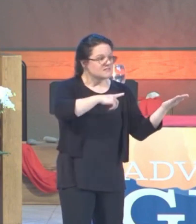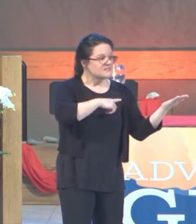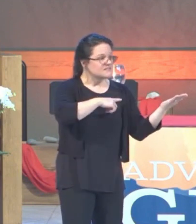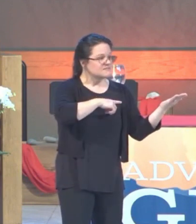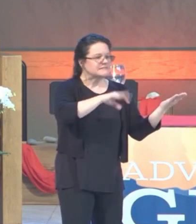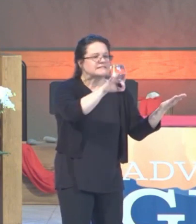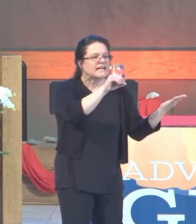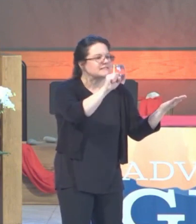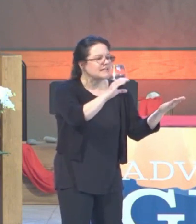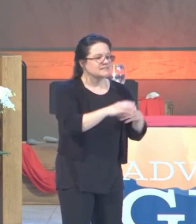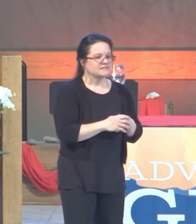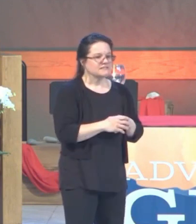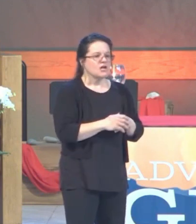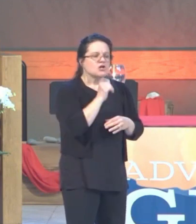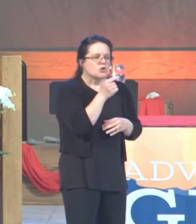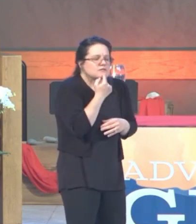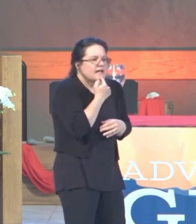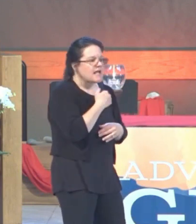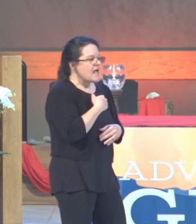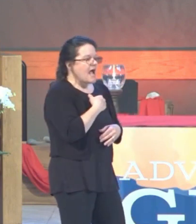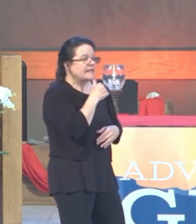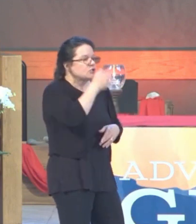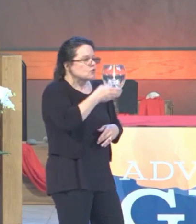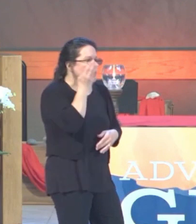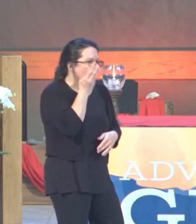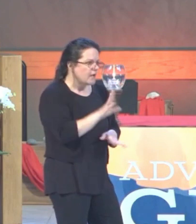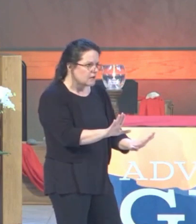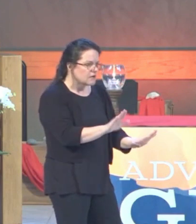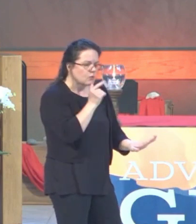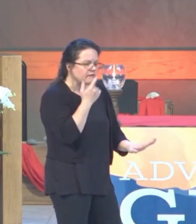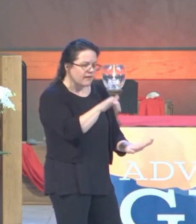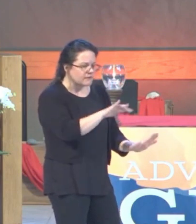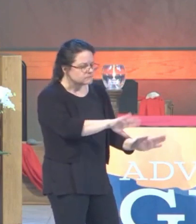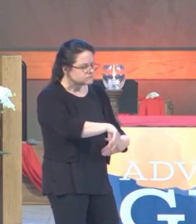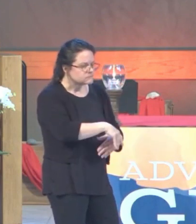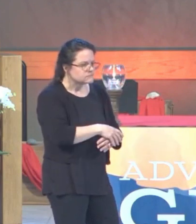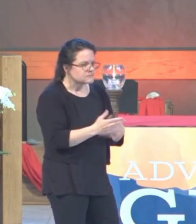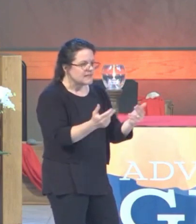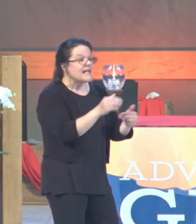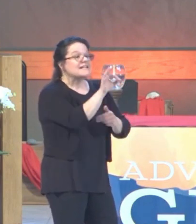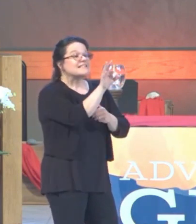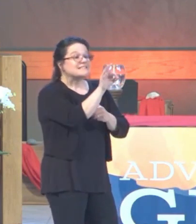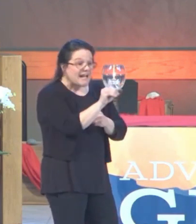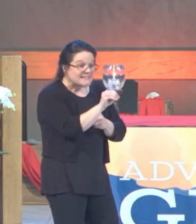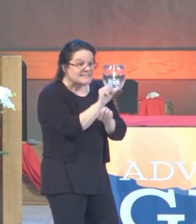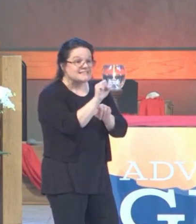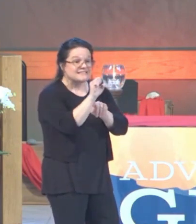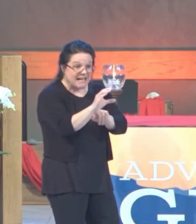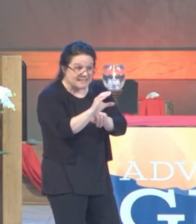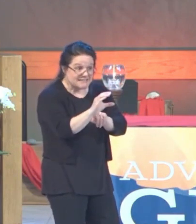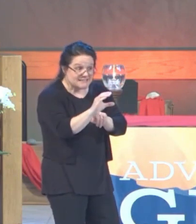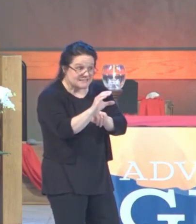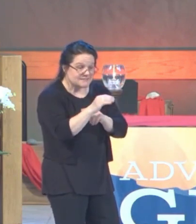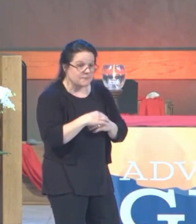90 seconds. Don't give me the, I don't dance, I haven't had wine. Don't give me that. Oh, I mean, this is basically... 90 seconds. This